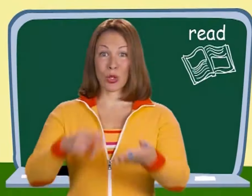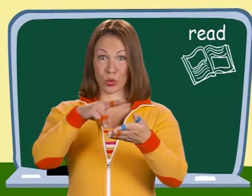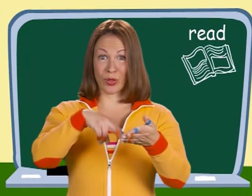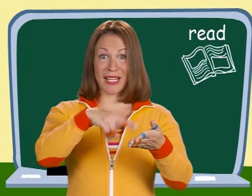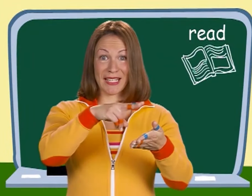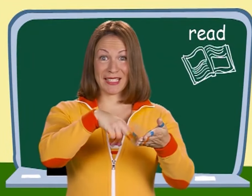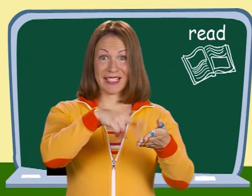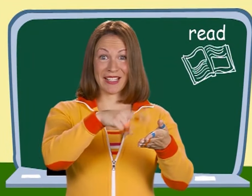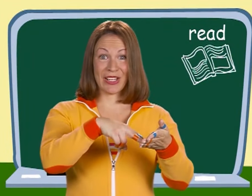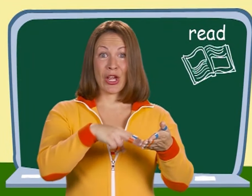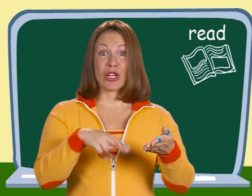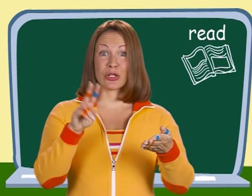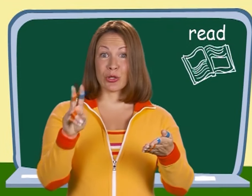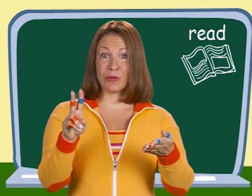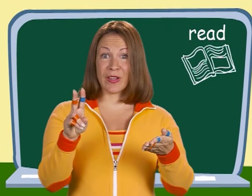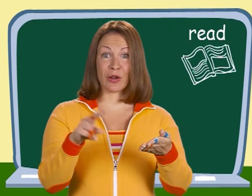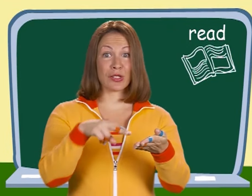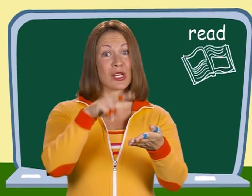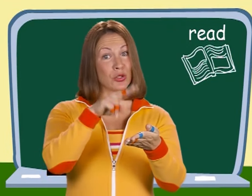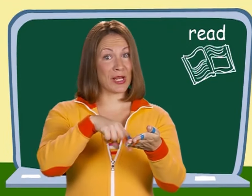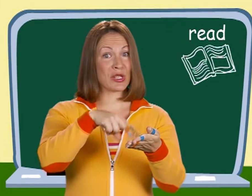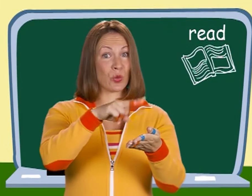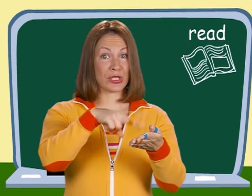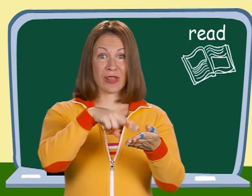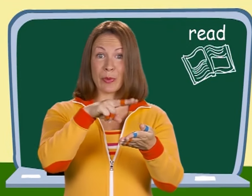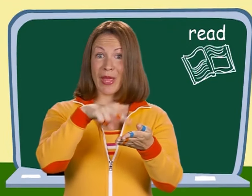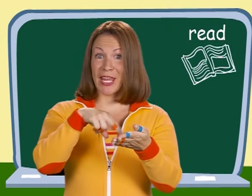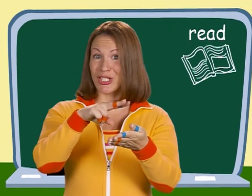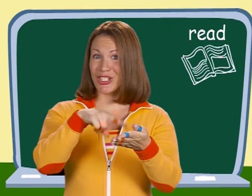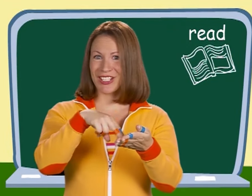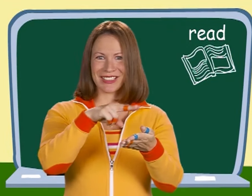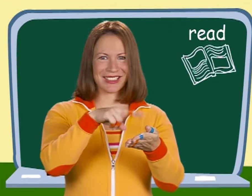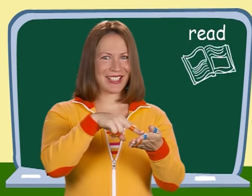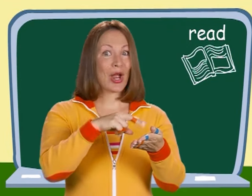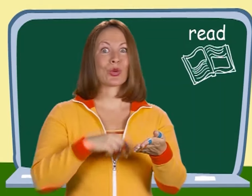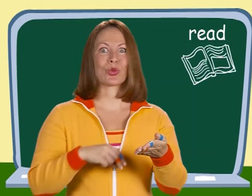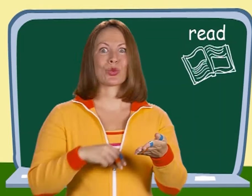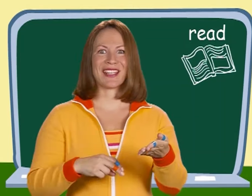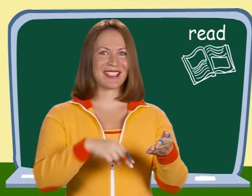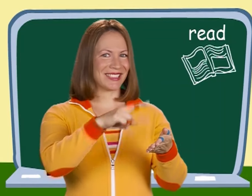Shh. Read. Your two fingers trace the words on the page. Read.